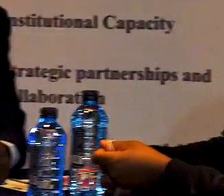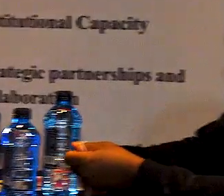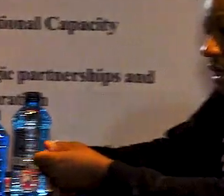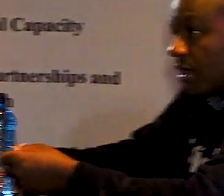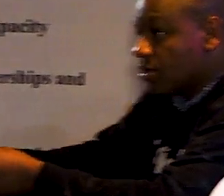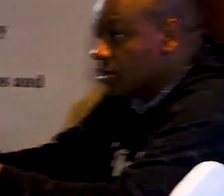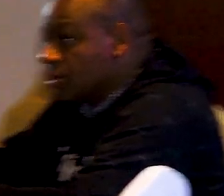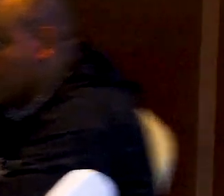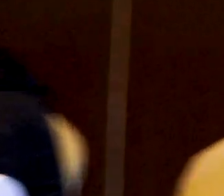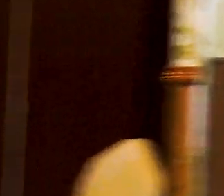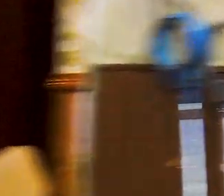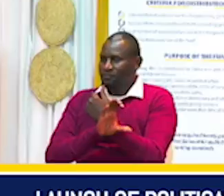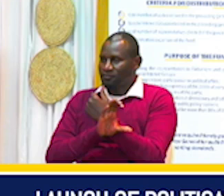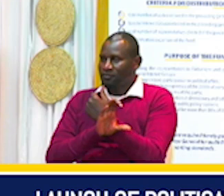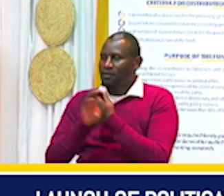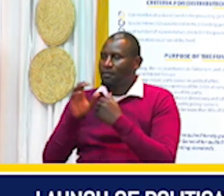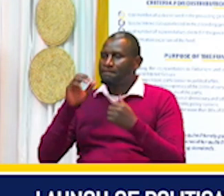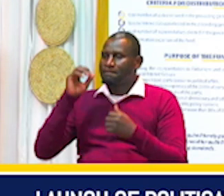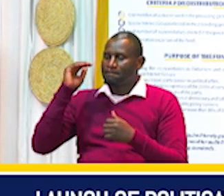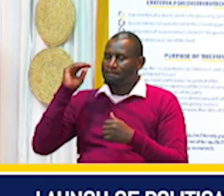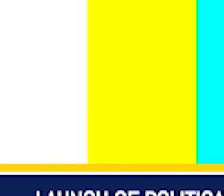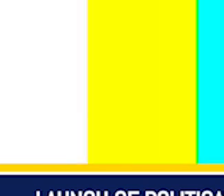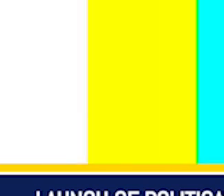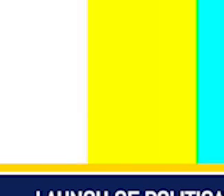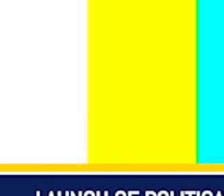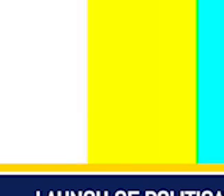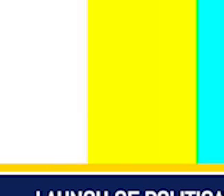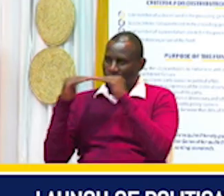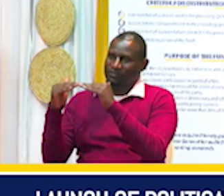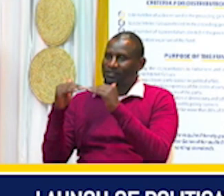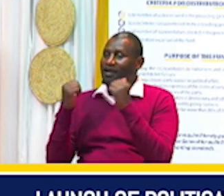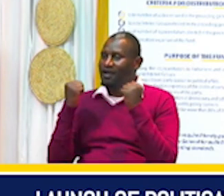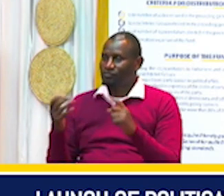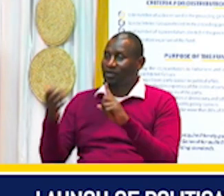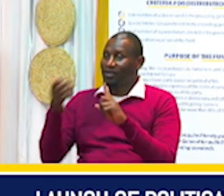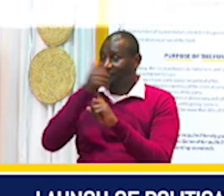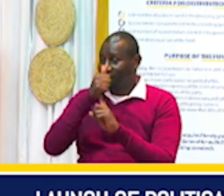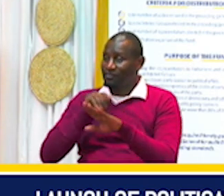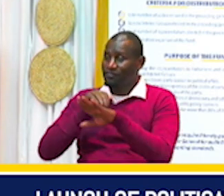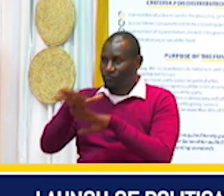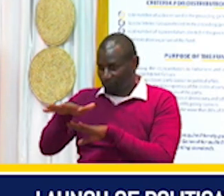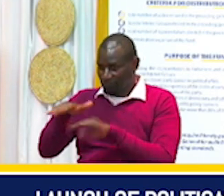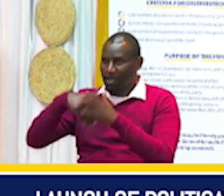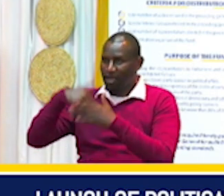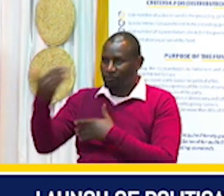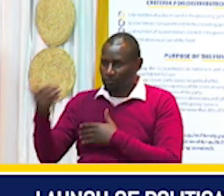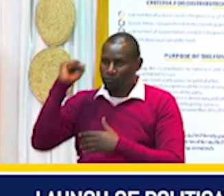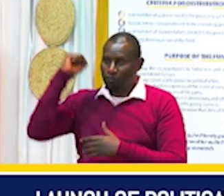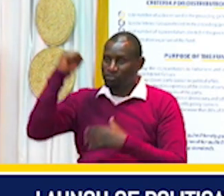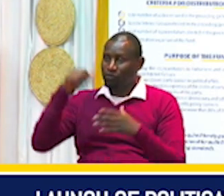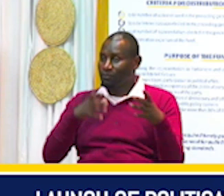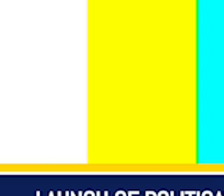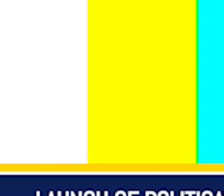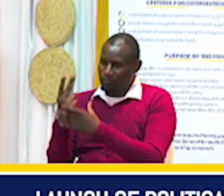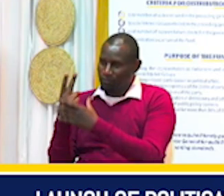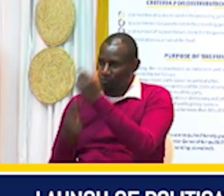countries are party democracies. It is very difficult to achieve influence outside of political parties,